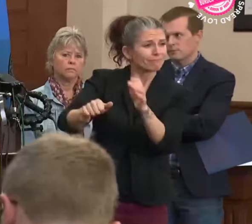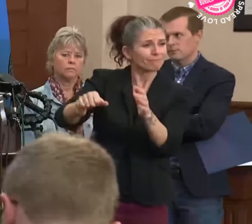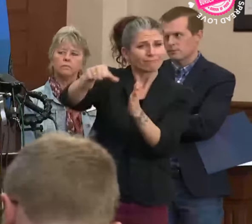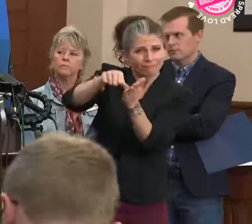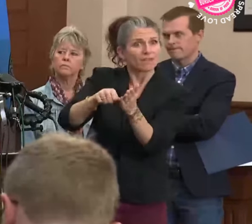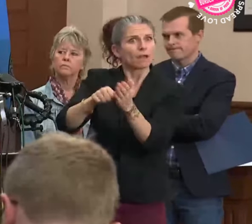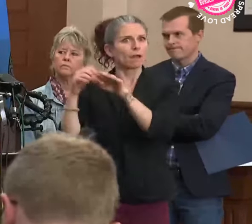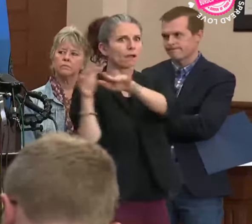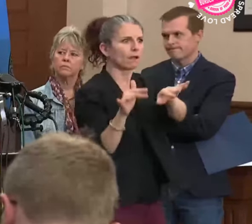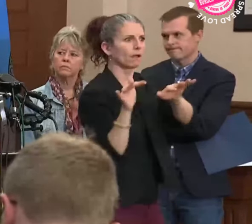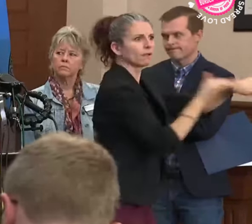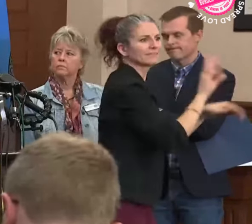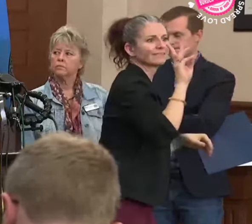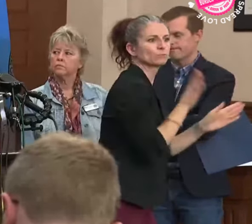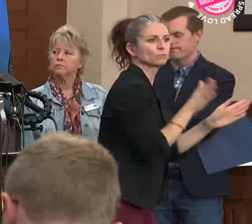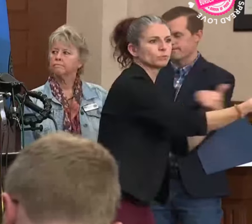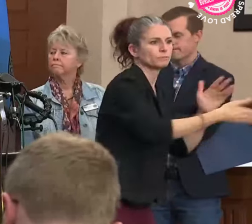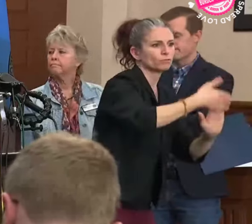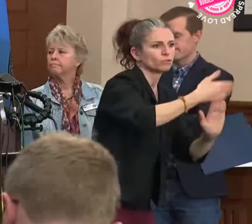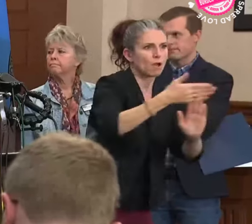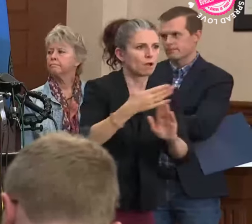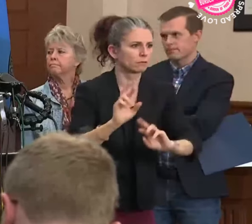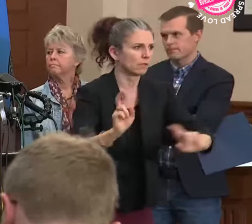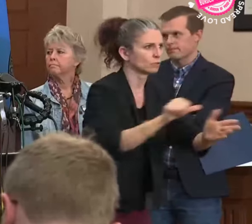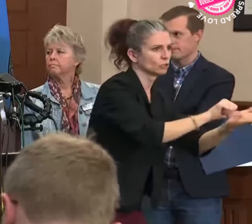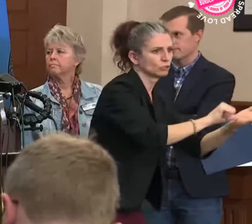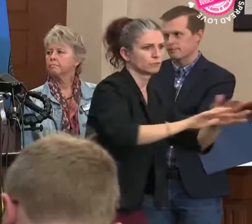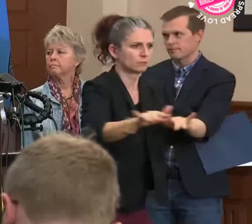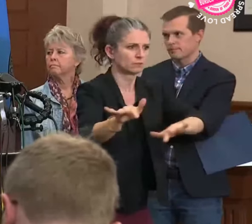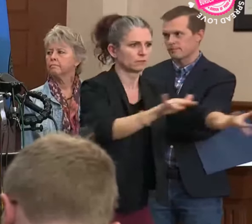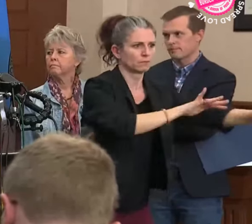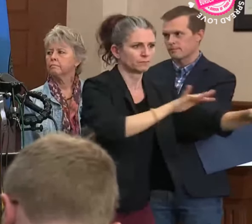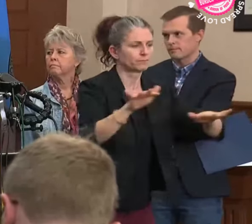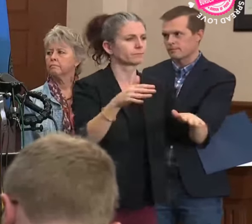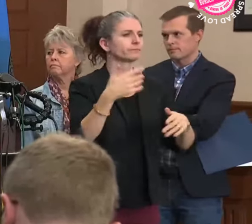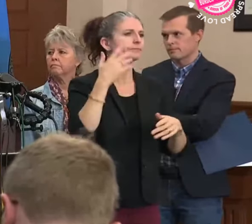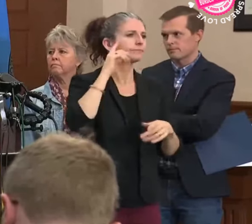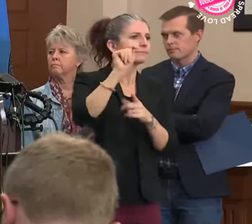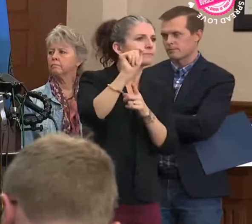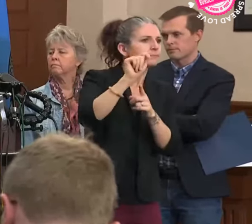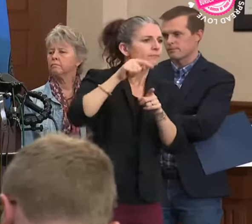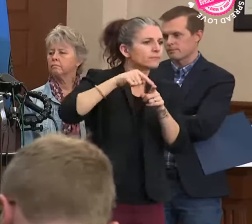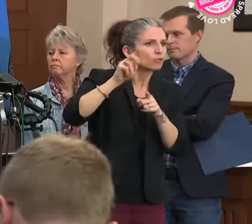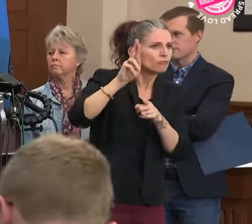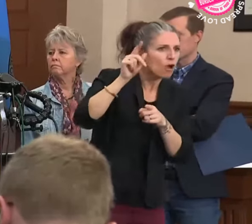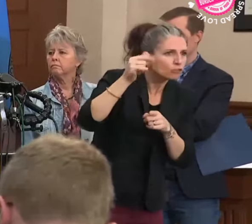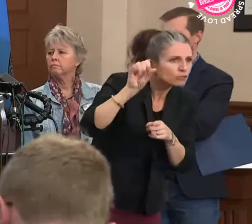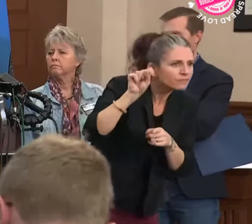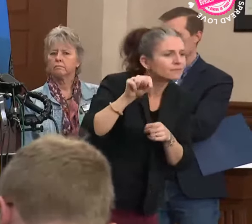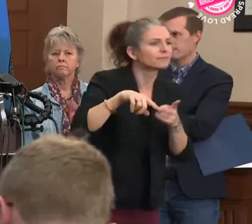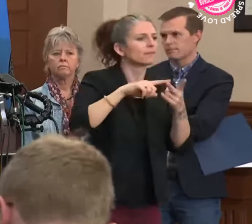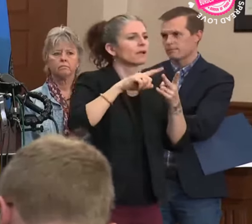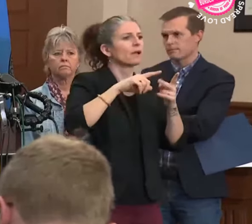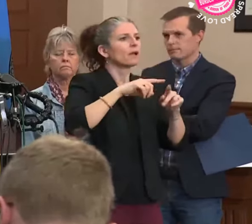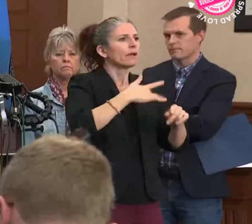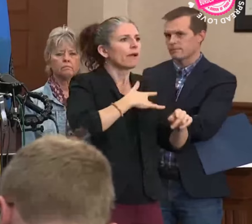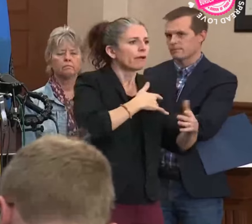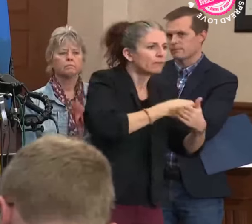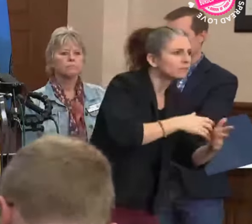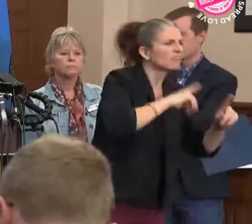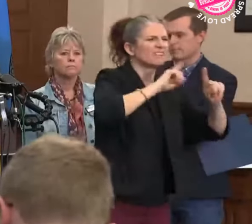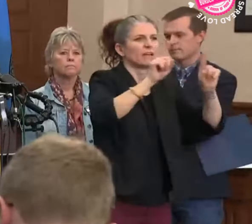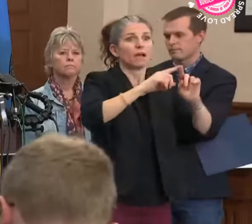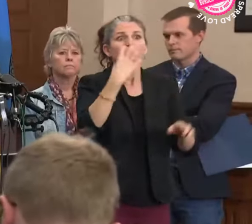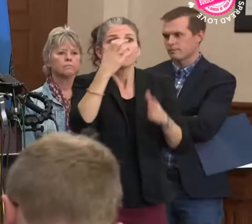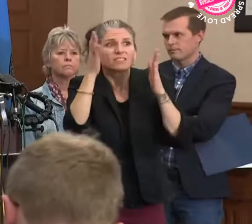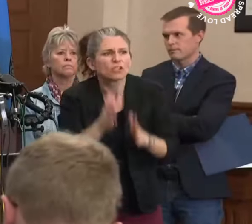orthopedic surgeons, general trauma surgeons, urologists, vascular surgeons, as well as anesthesiologists and support personnel. I